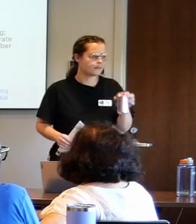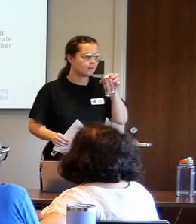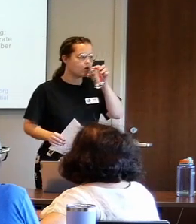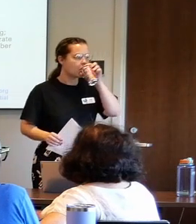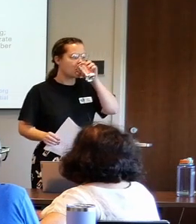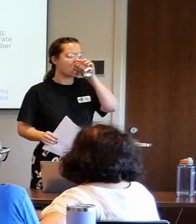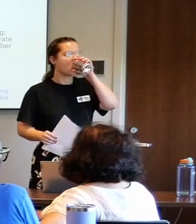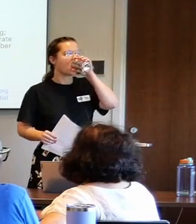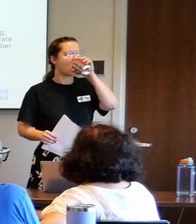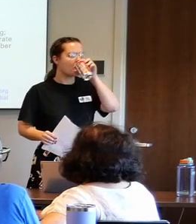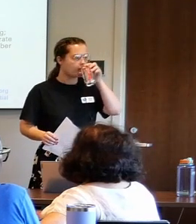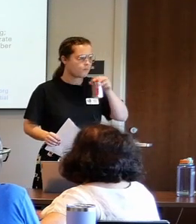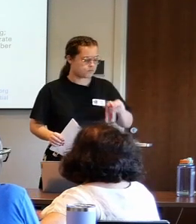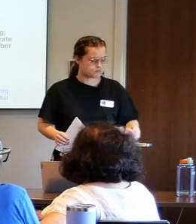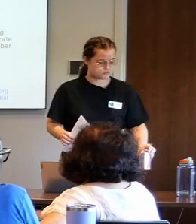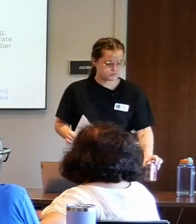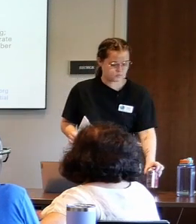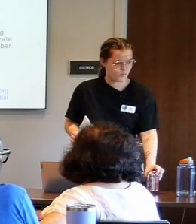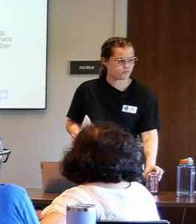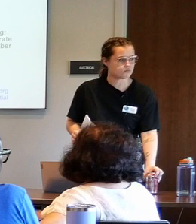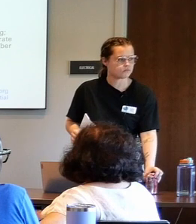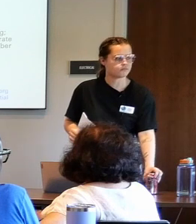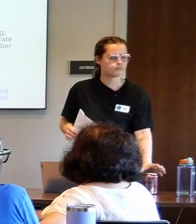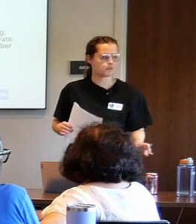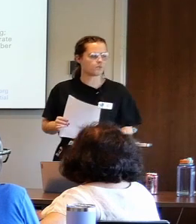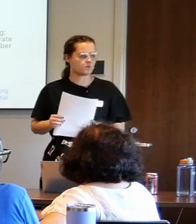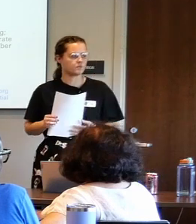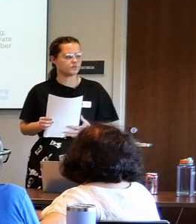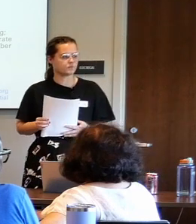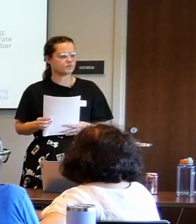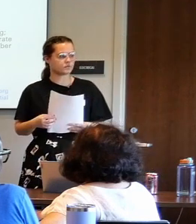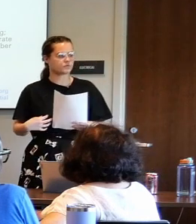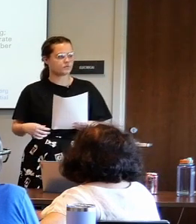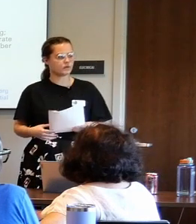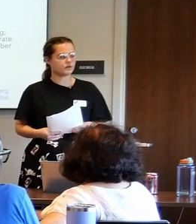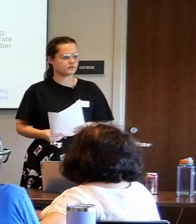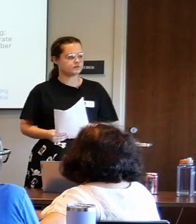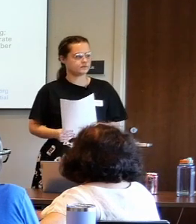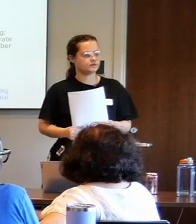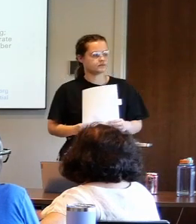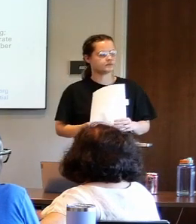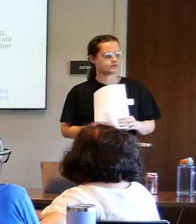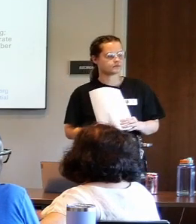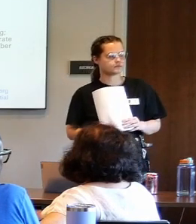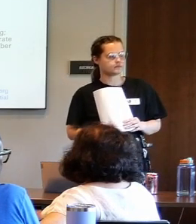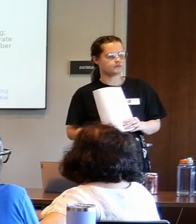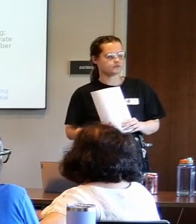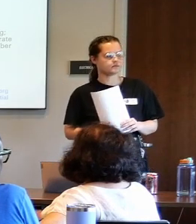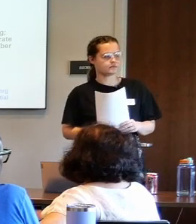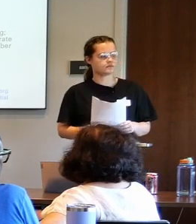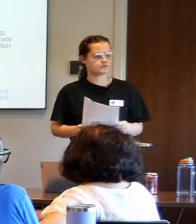doubt, go ahead and apply and complete the application. We will look at everything. We will review